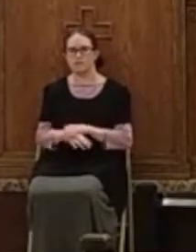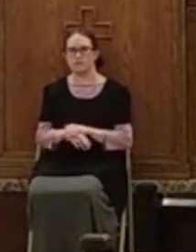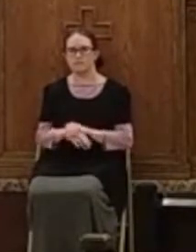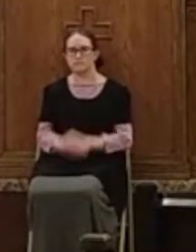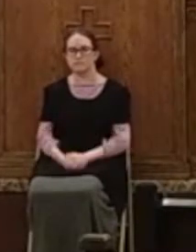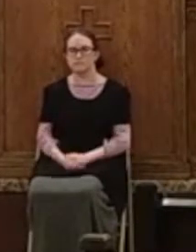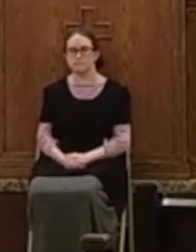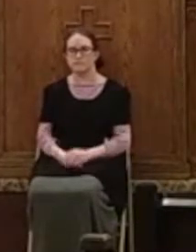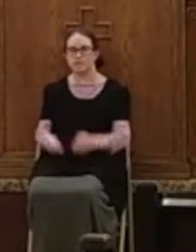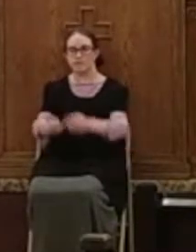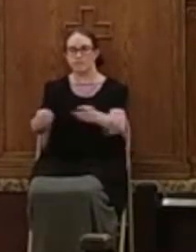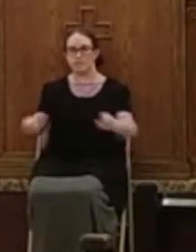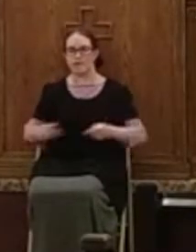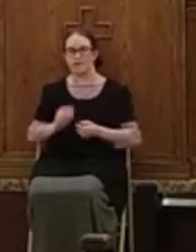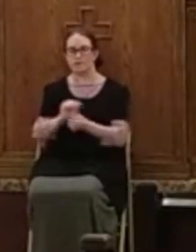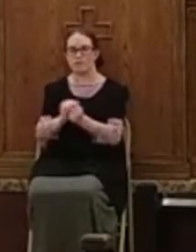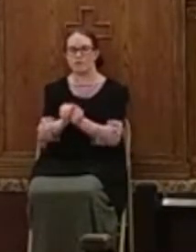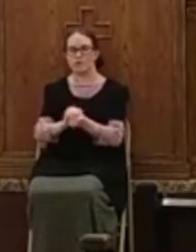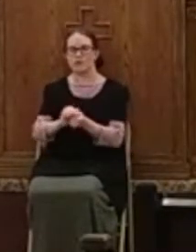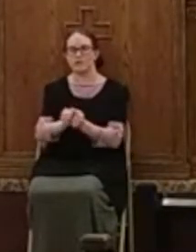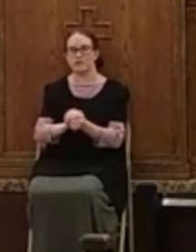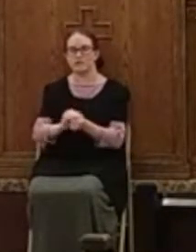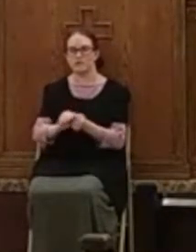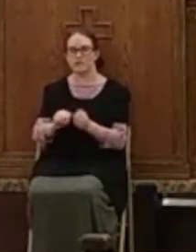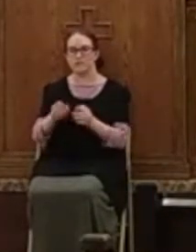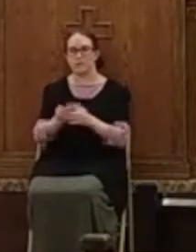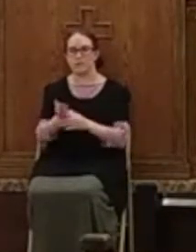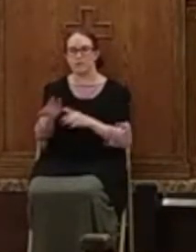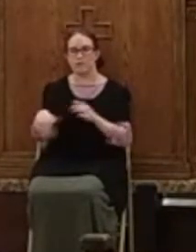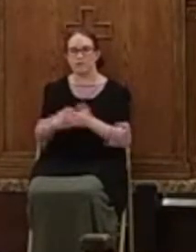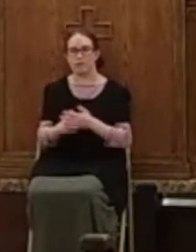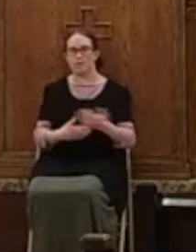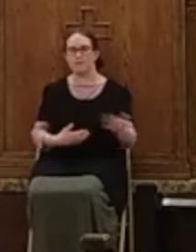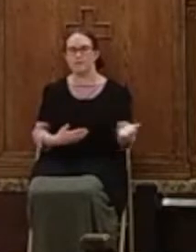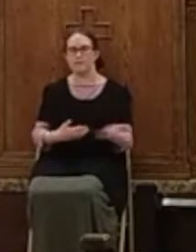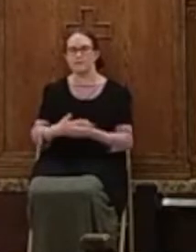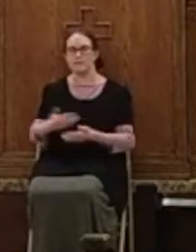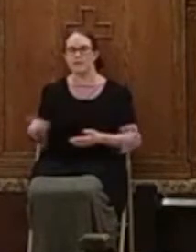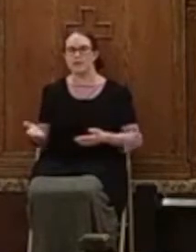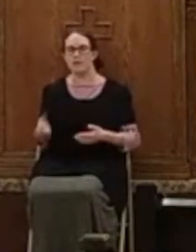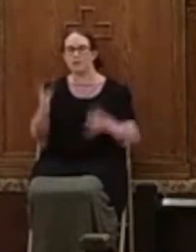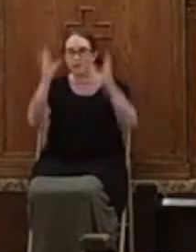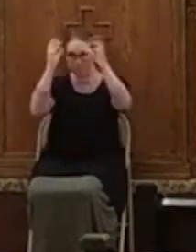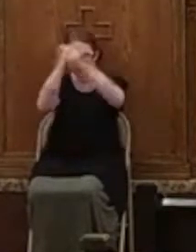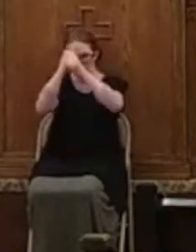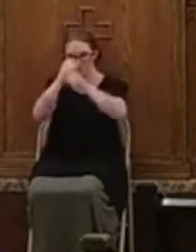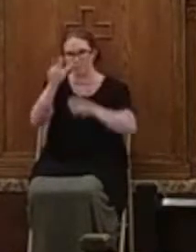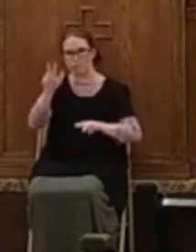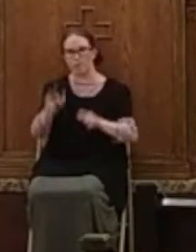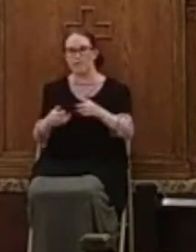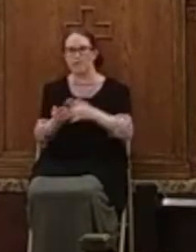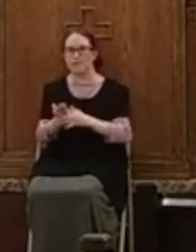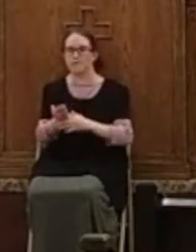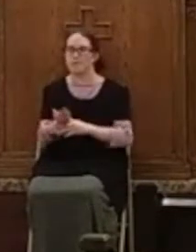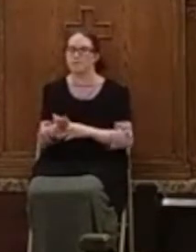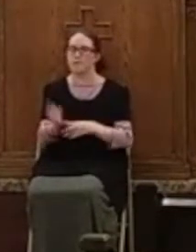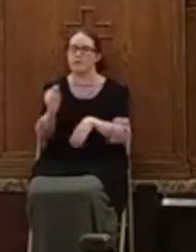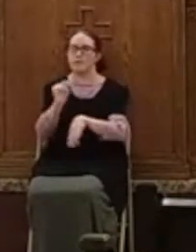the place where they washed, and they would go through all of this, amen, and you can imagine as they're walking through that